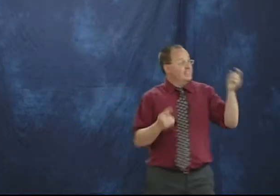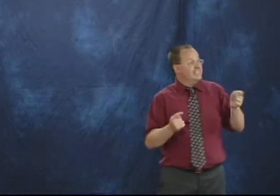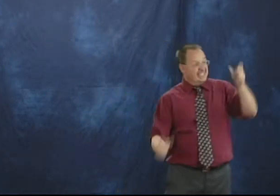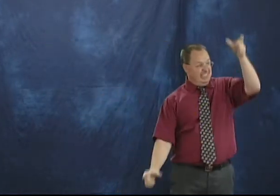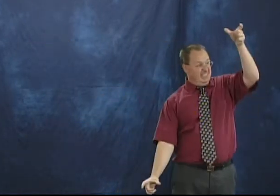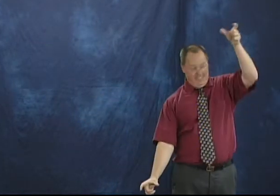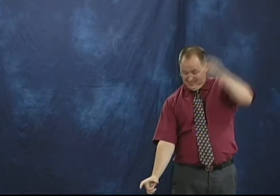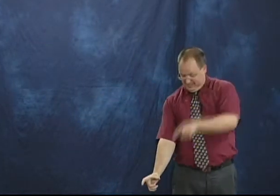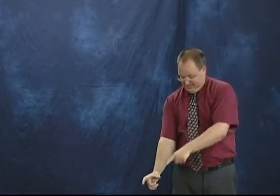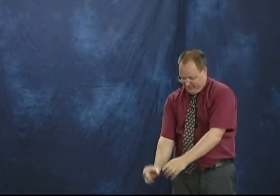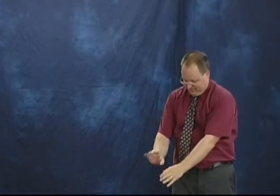them.